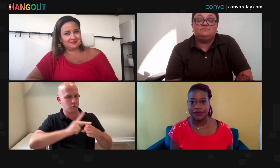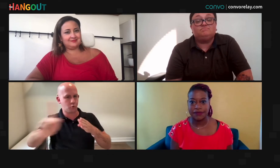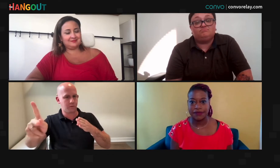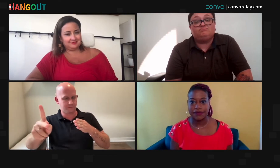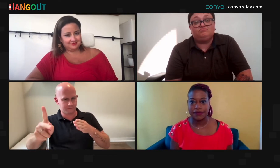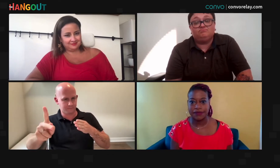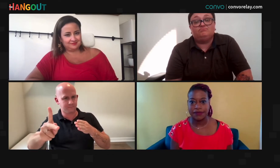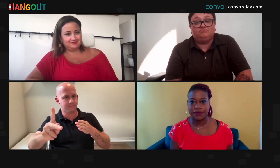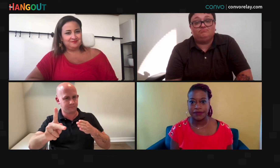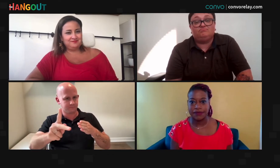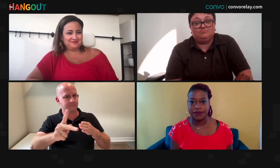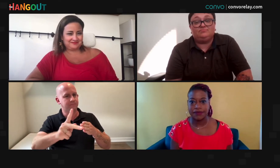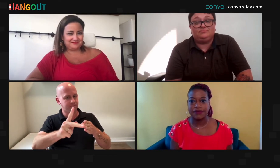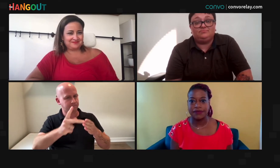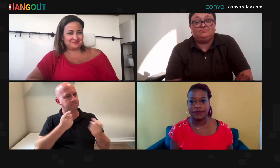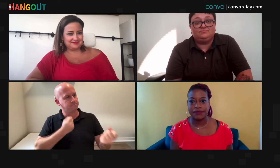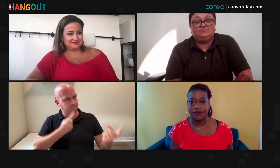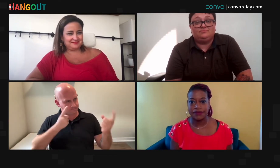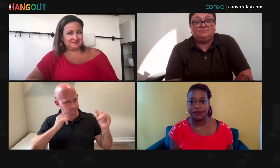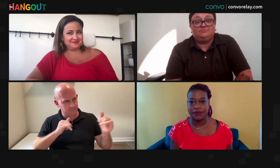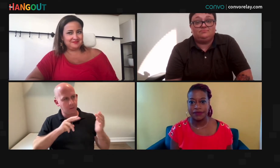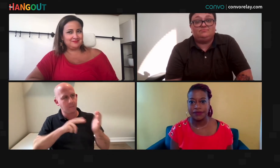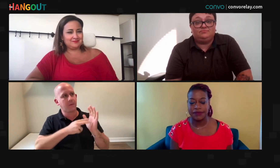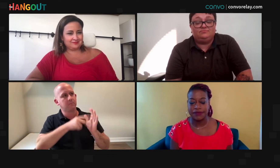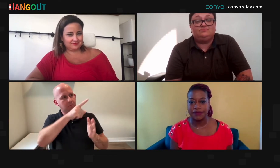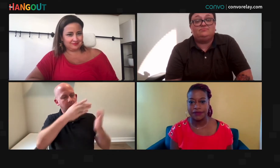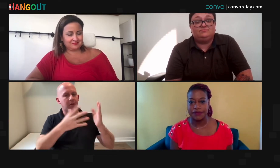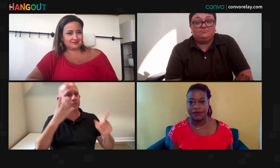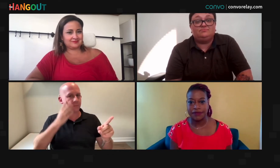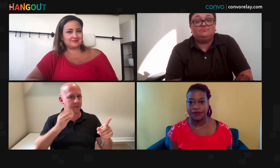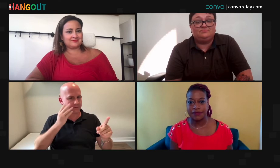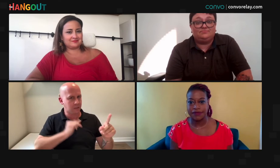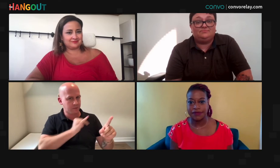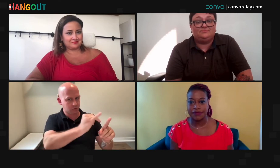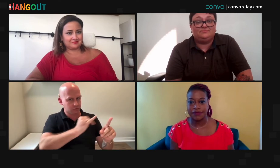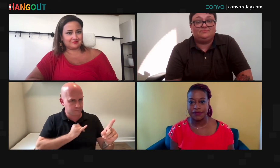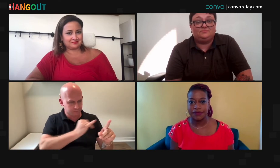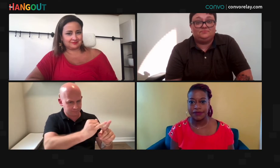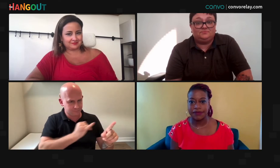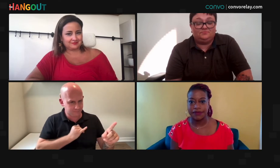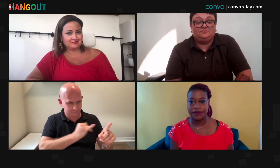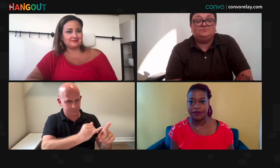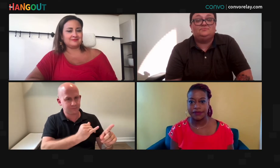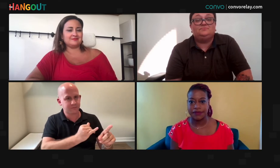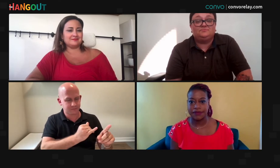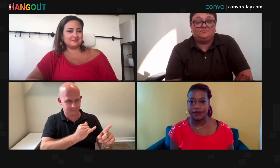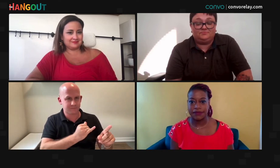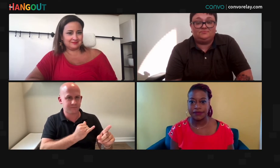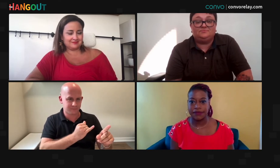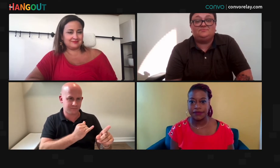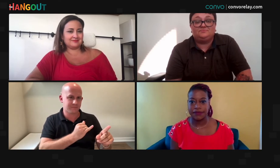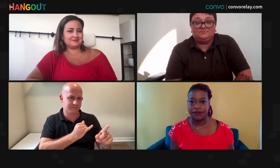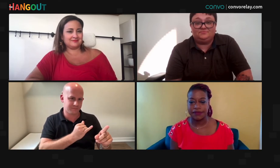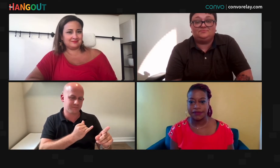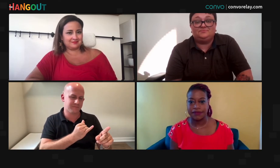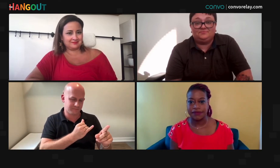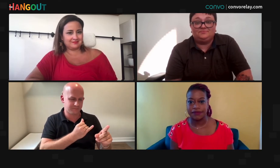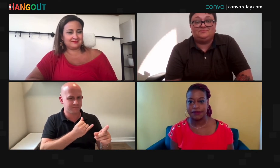and internalize that I'm in the same position. So saying somebody a therapist that has the